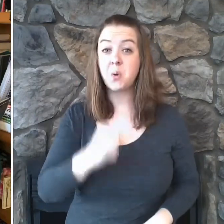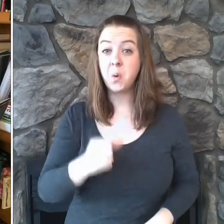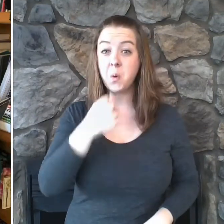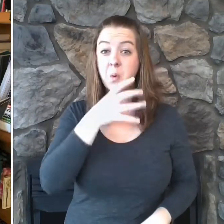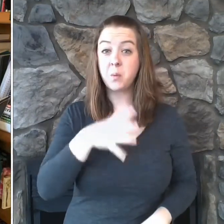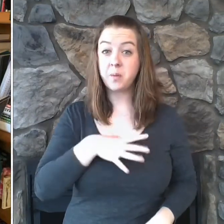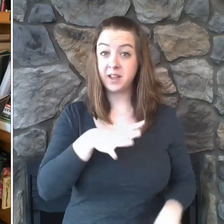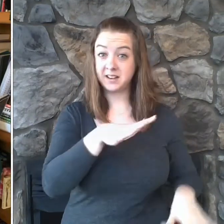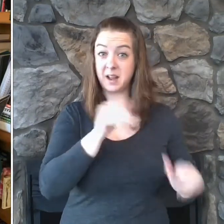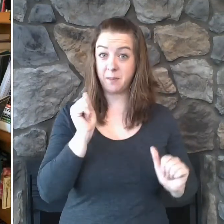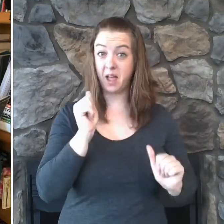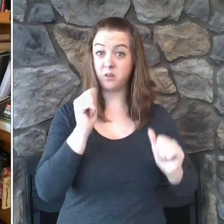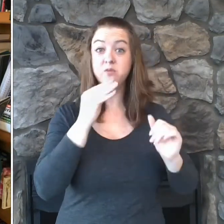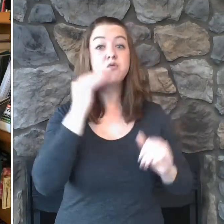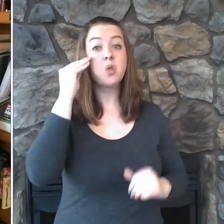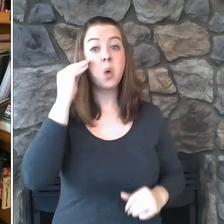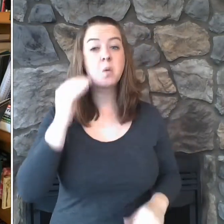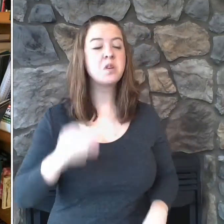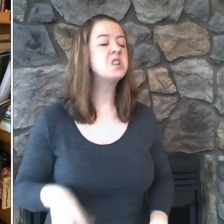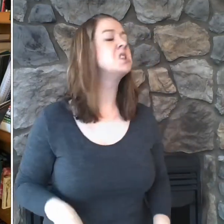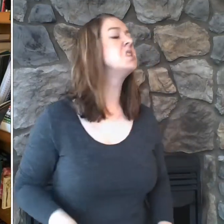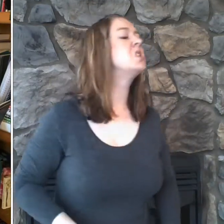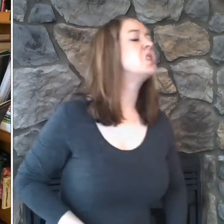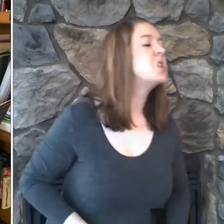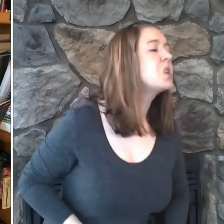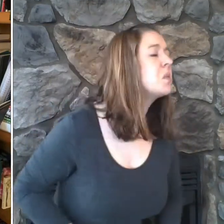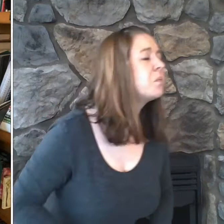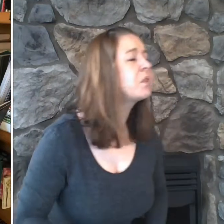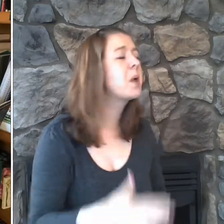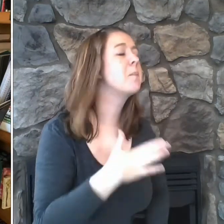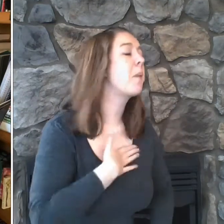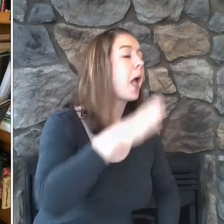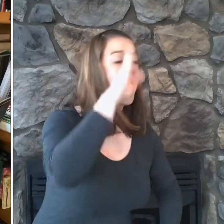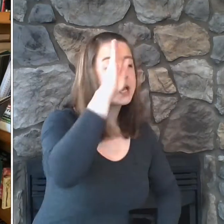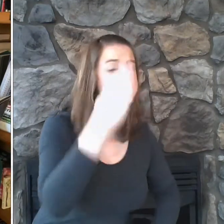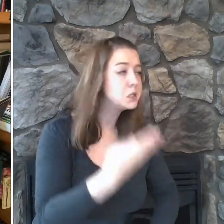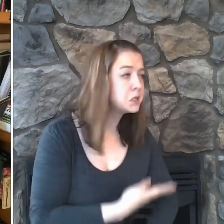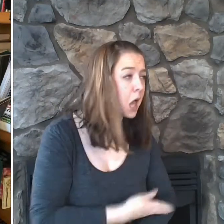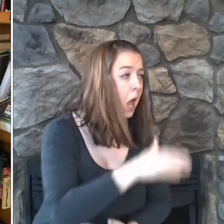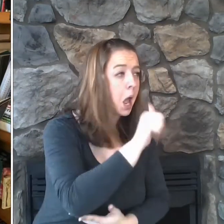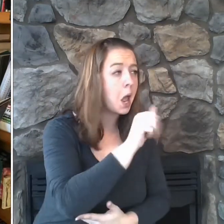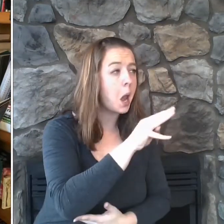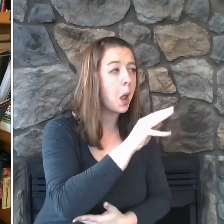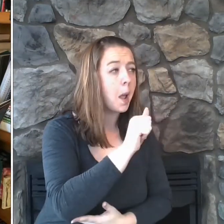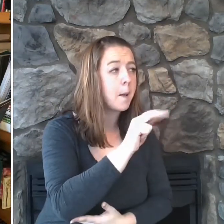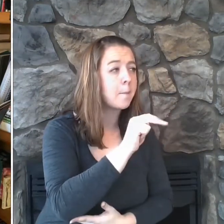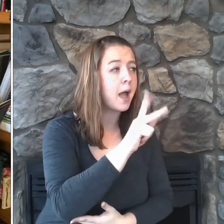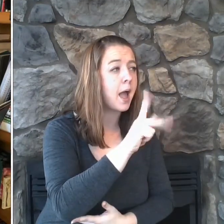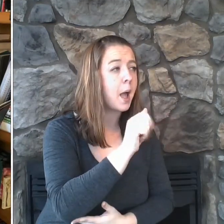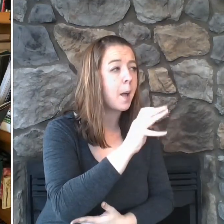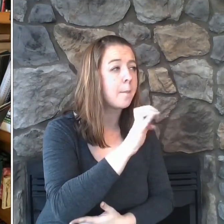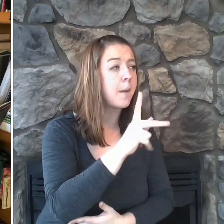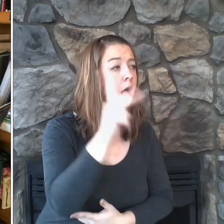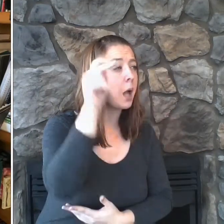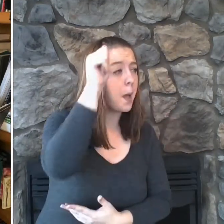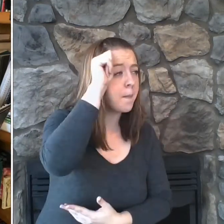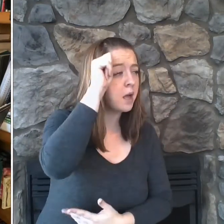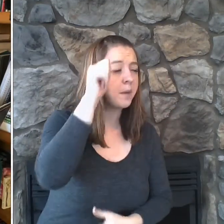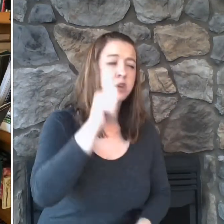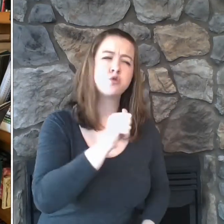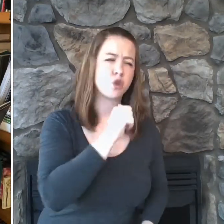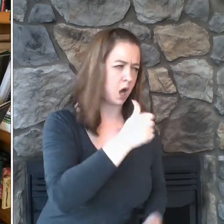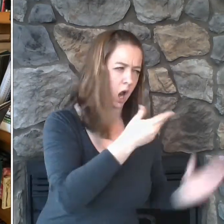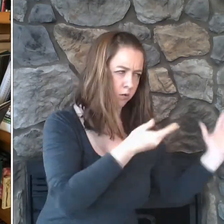wigwam. "My son, a Mankamek, you should not have brought this girl